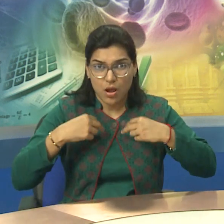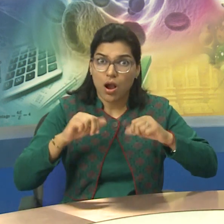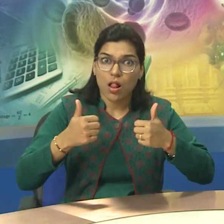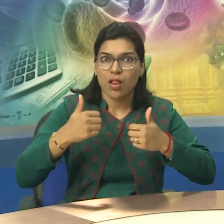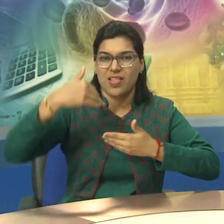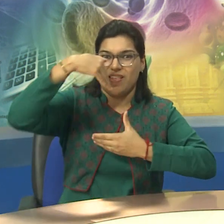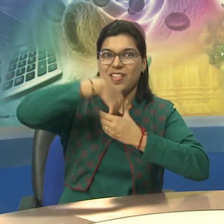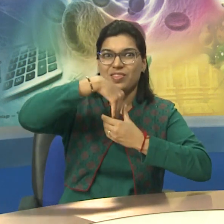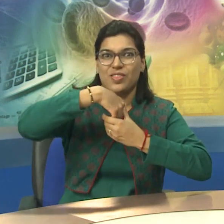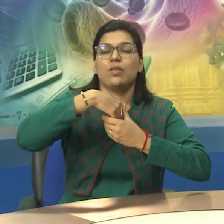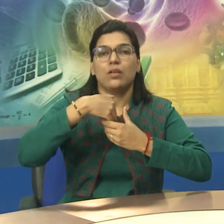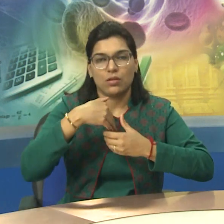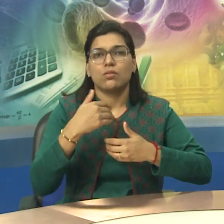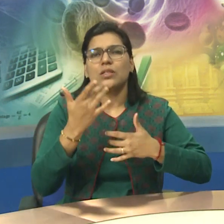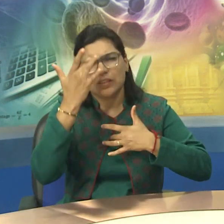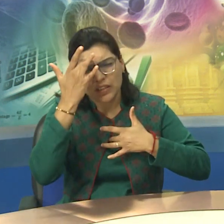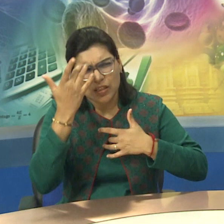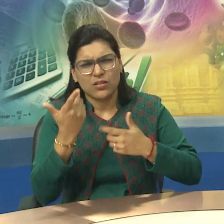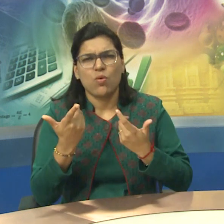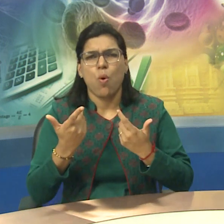And internal things are such as fever,